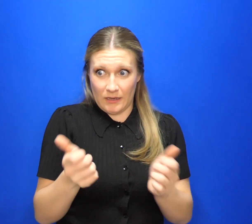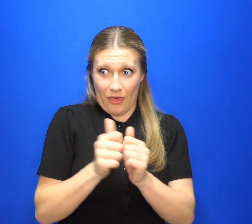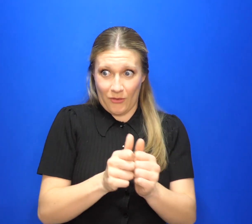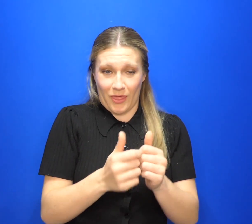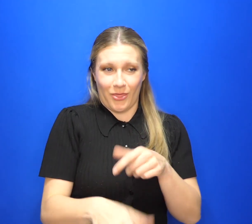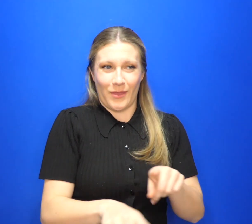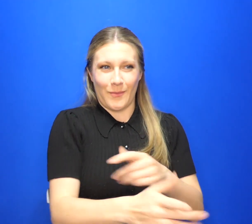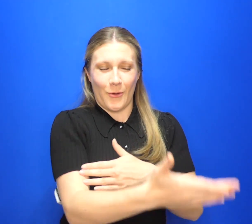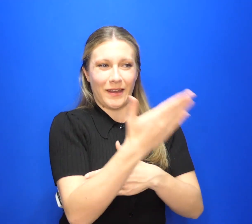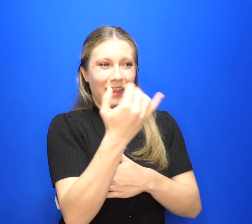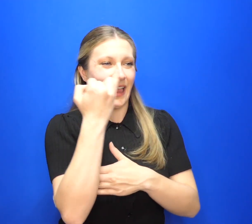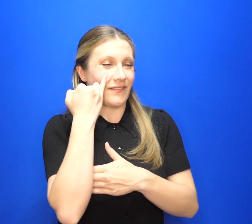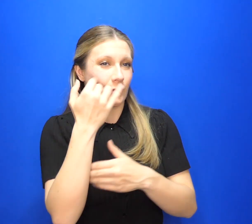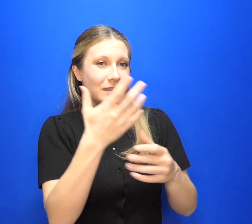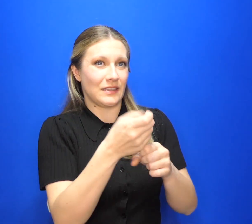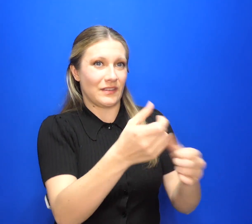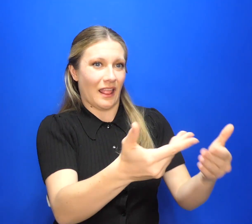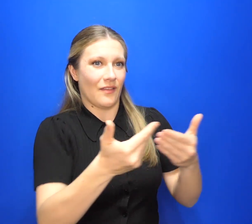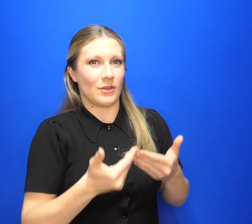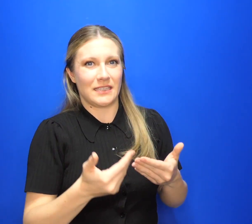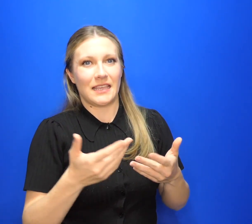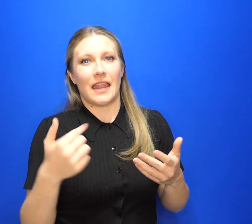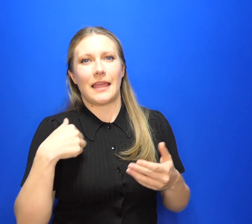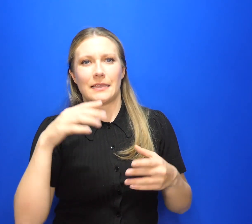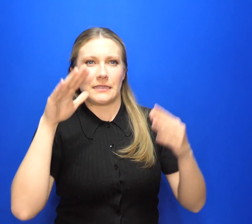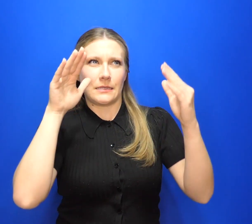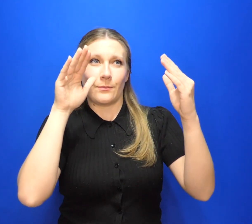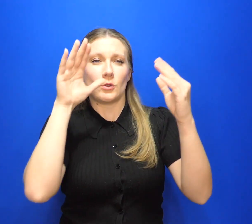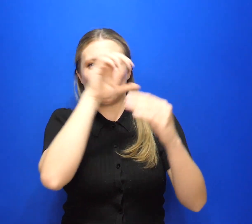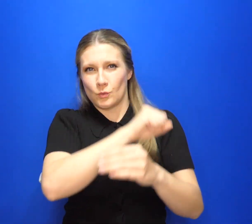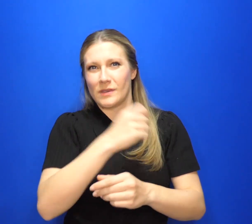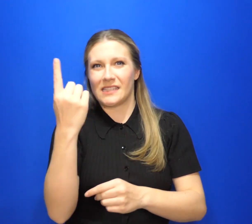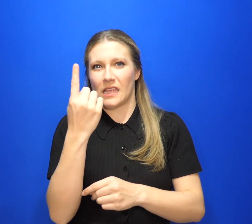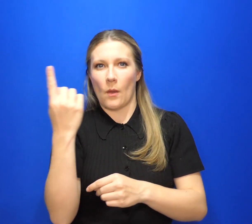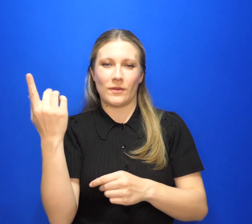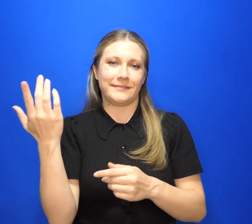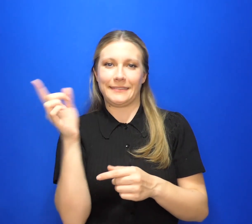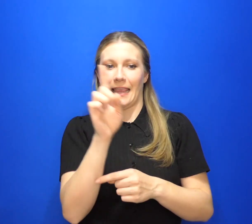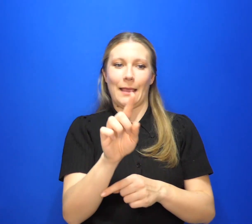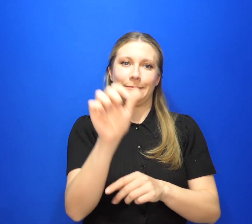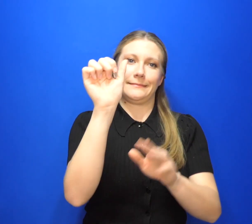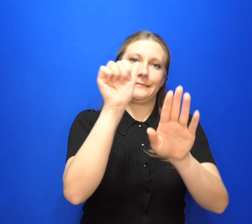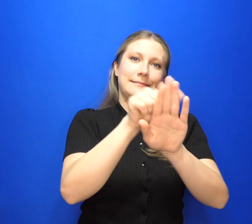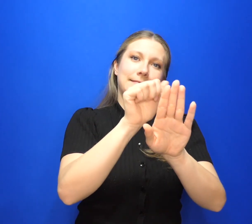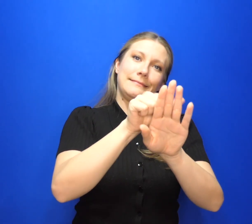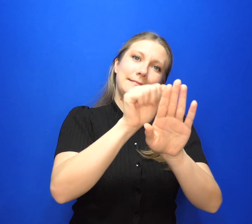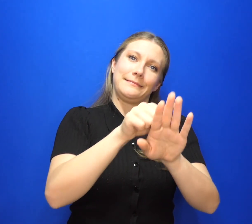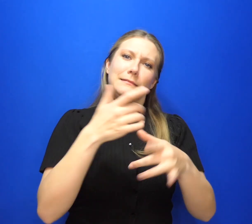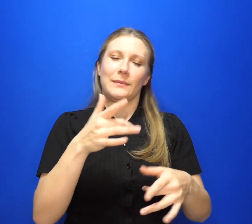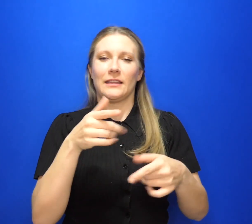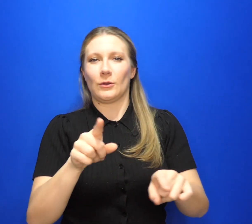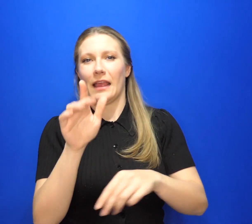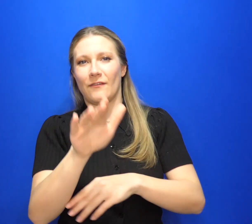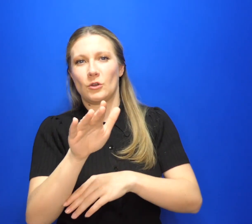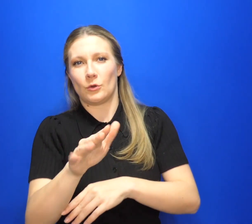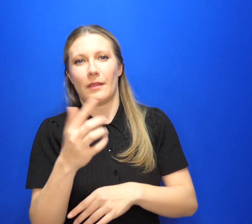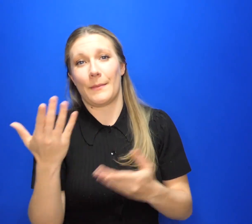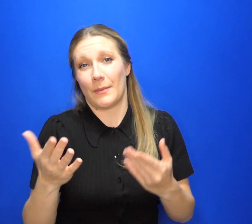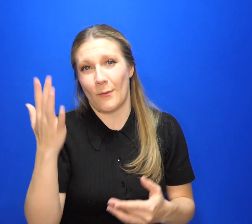probably something came and somebody knocked on the door, they usually come in the afternoon. So that could be why today. You and I almost never do this in the